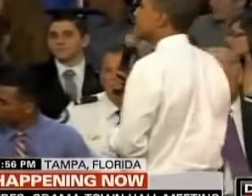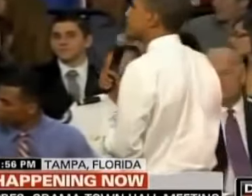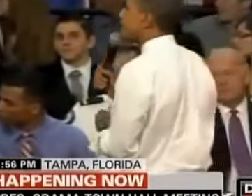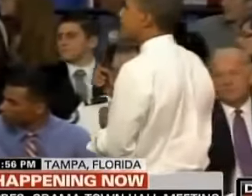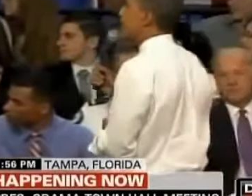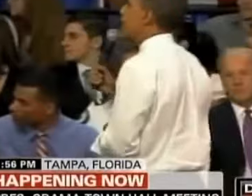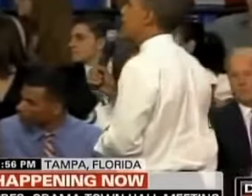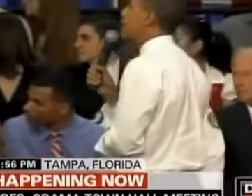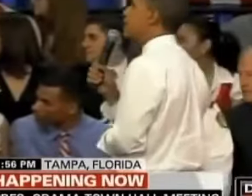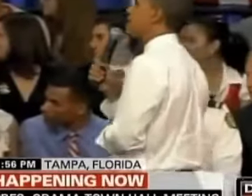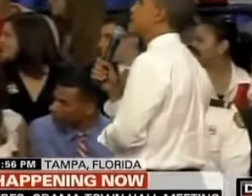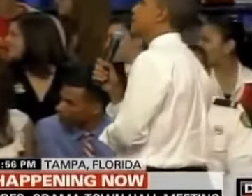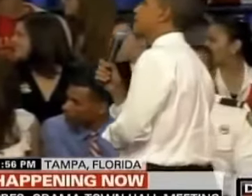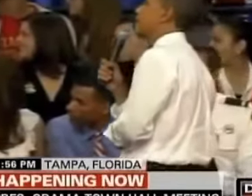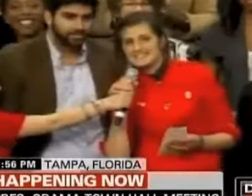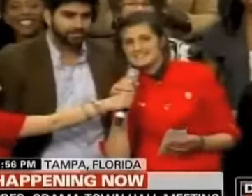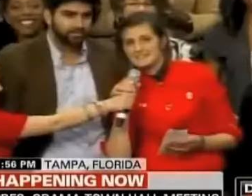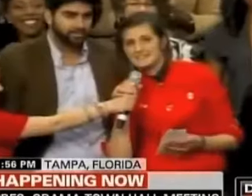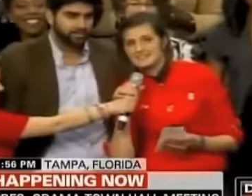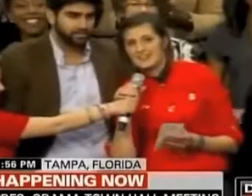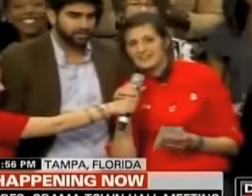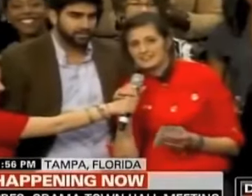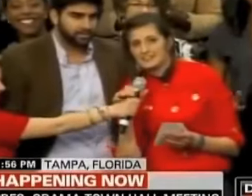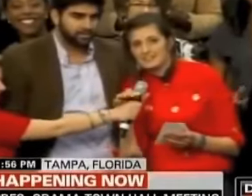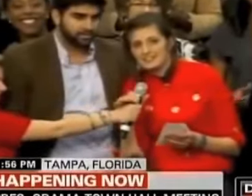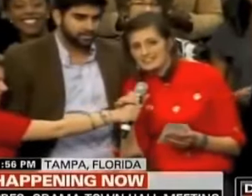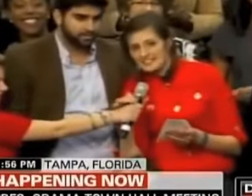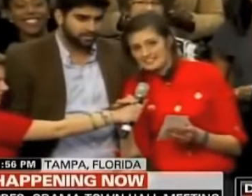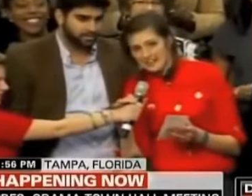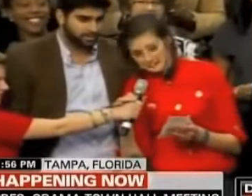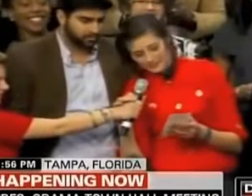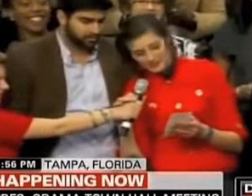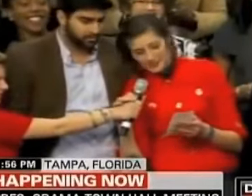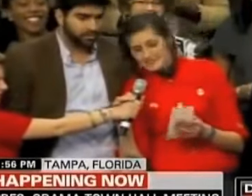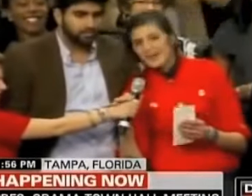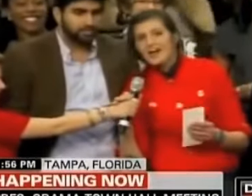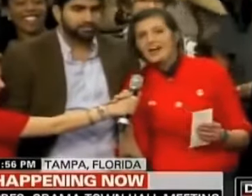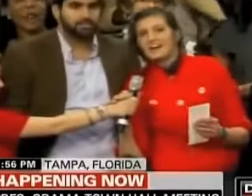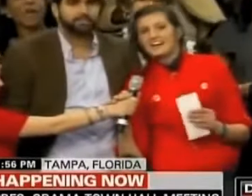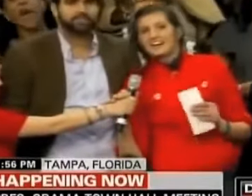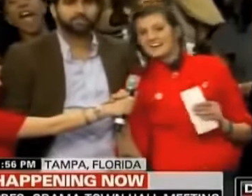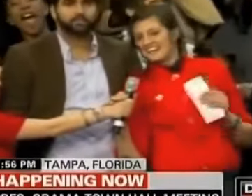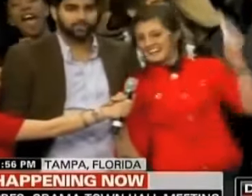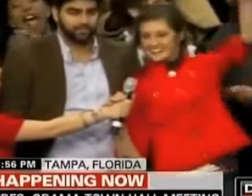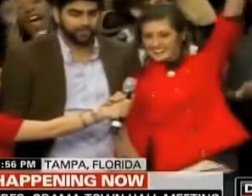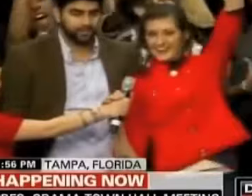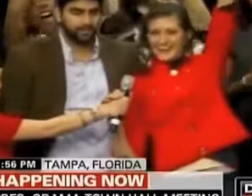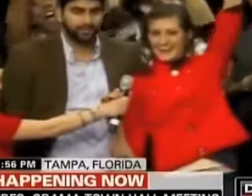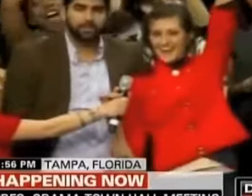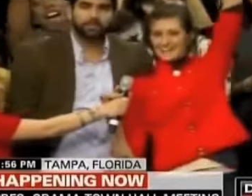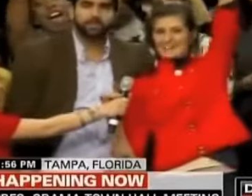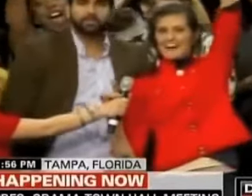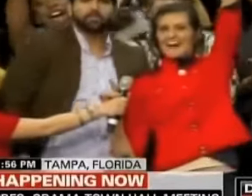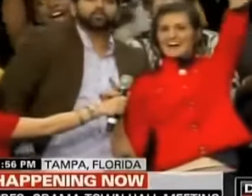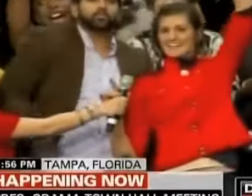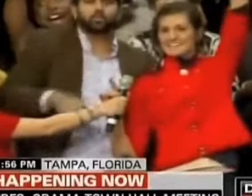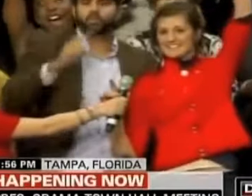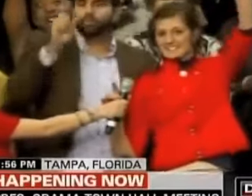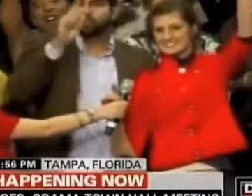Hello, Mr. President. My name is Layla Abdelaziz. I'm a student at the University of South Florida. Hey, Layla.